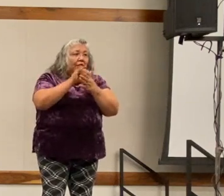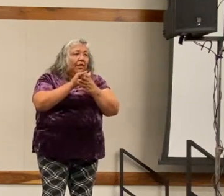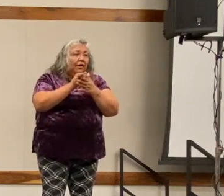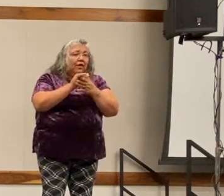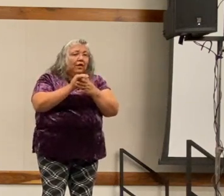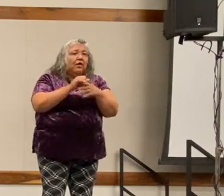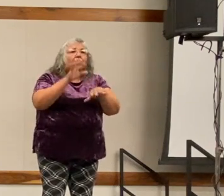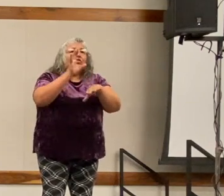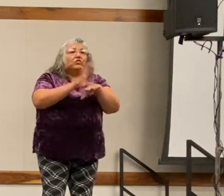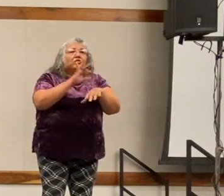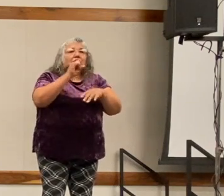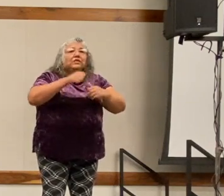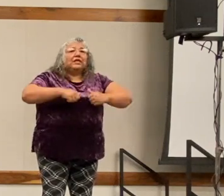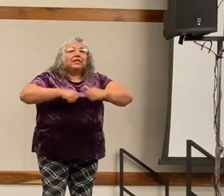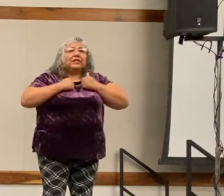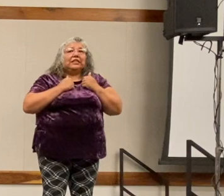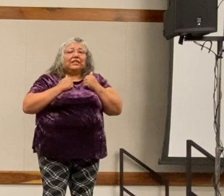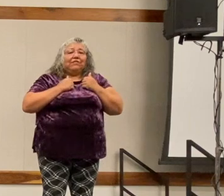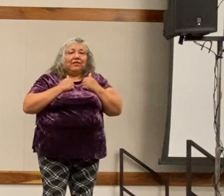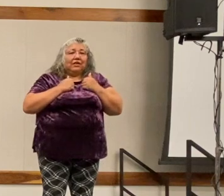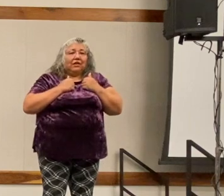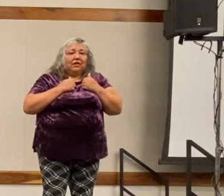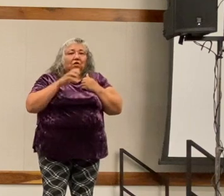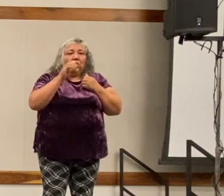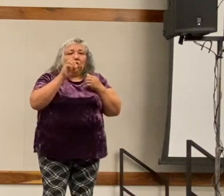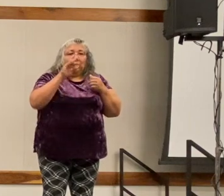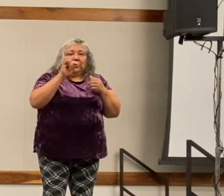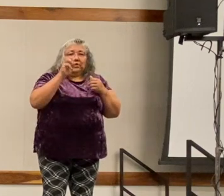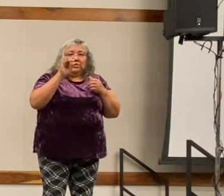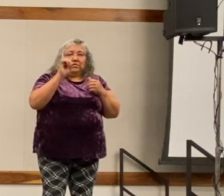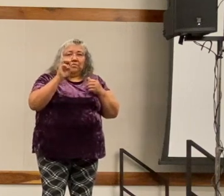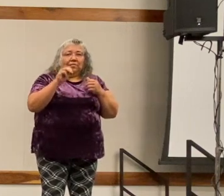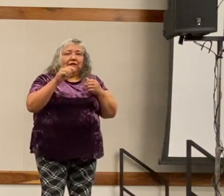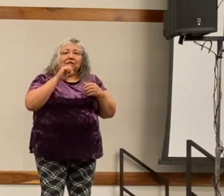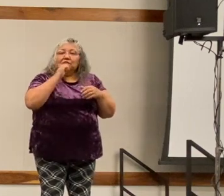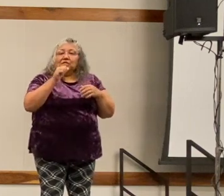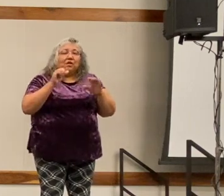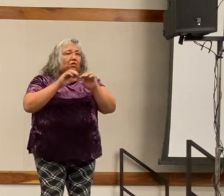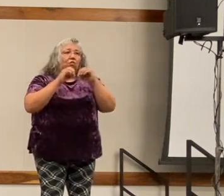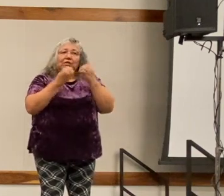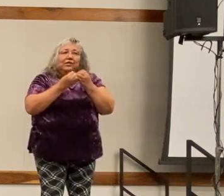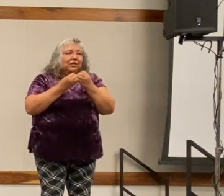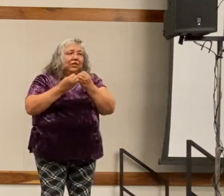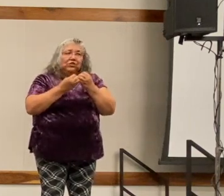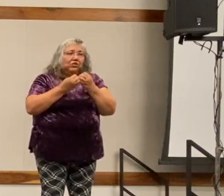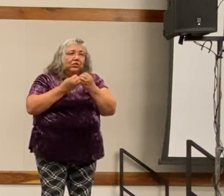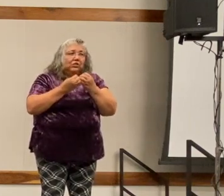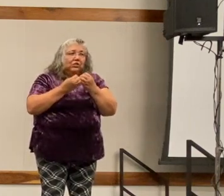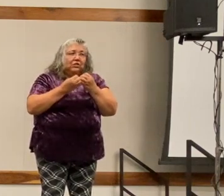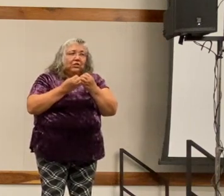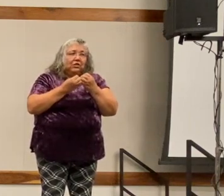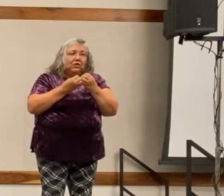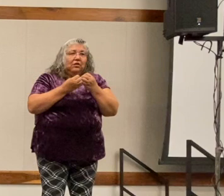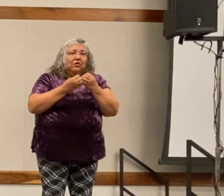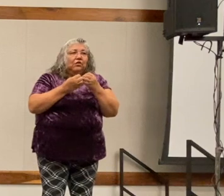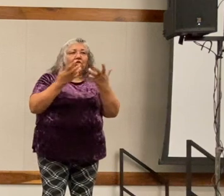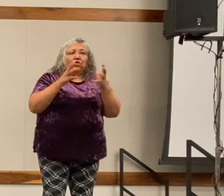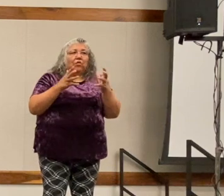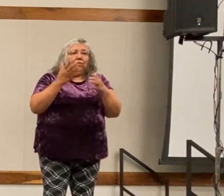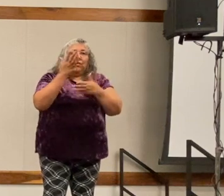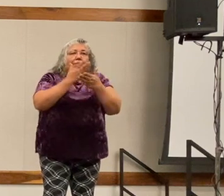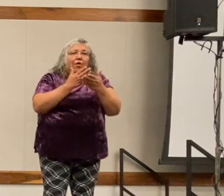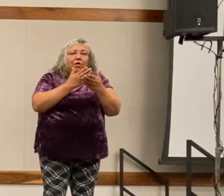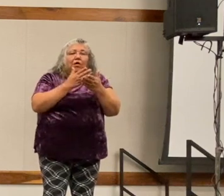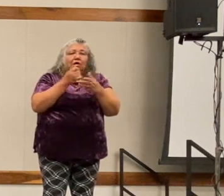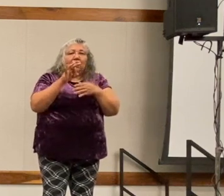church is a living organism, and it is not an organization. You do not want to be a part of a